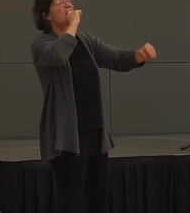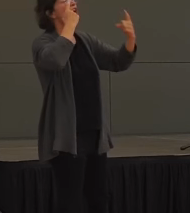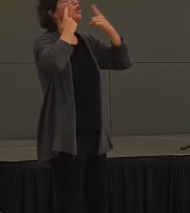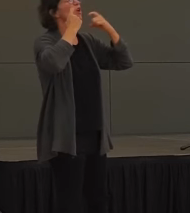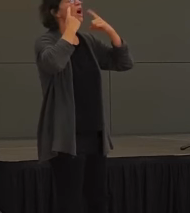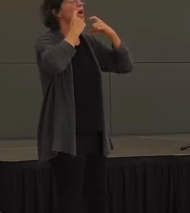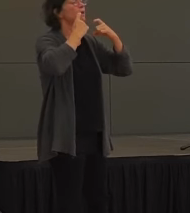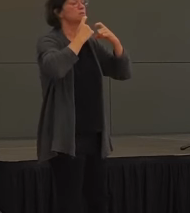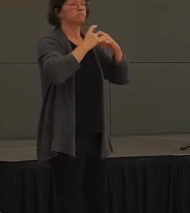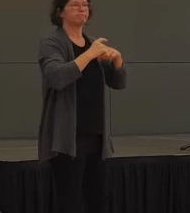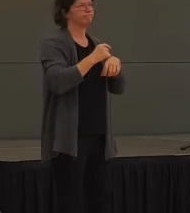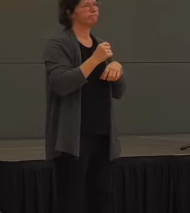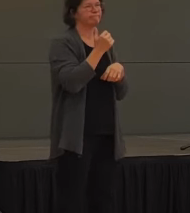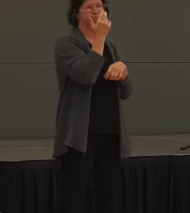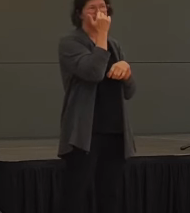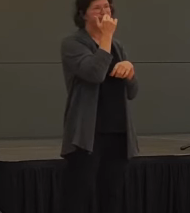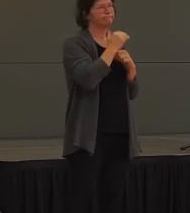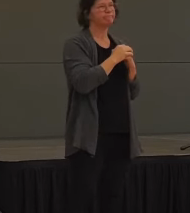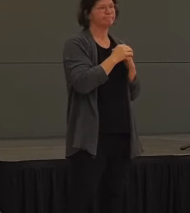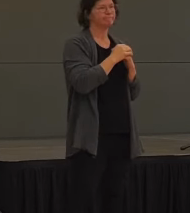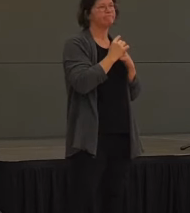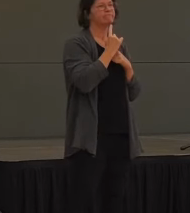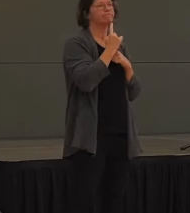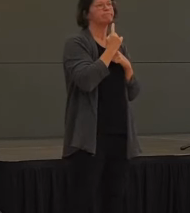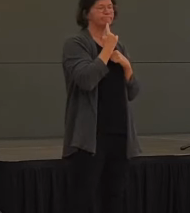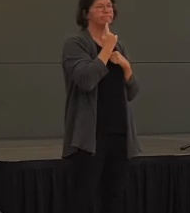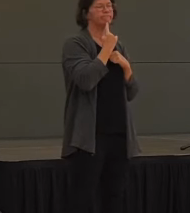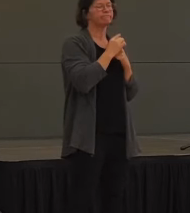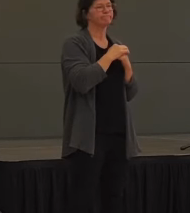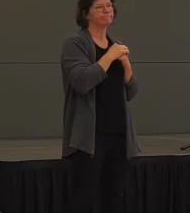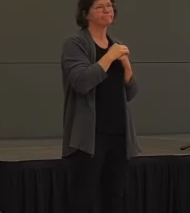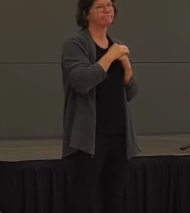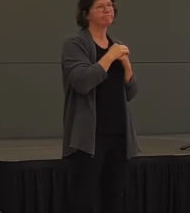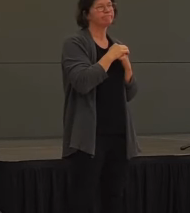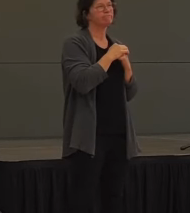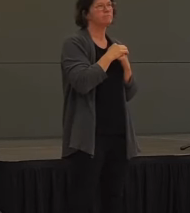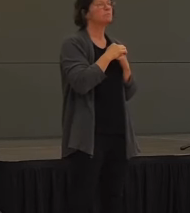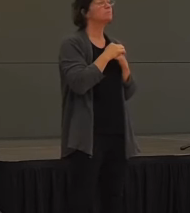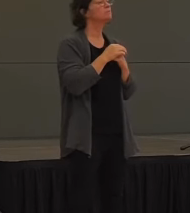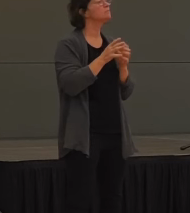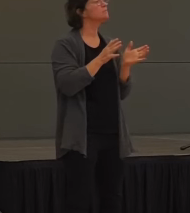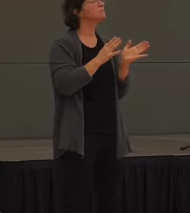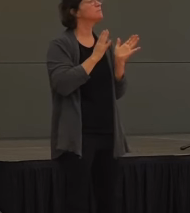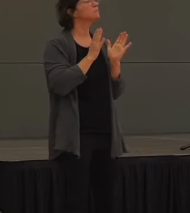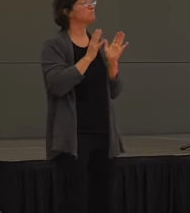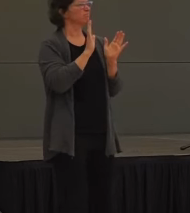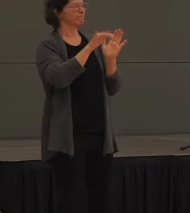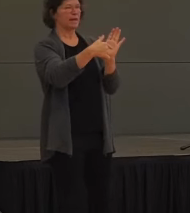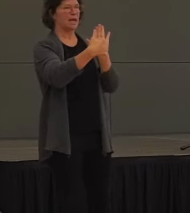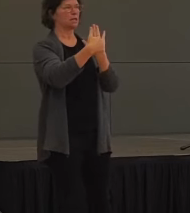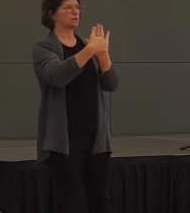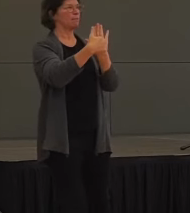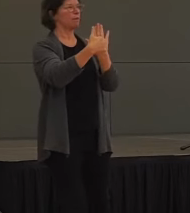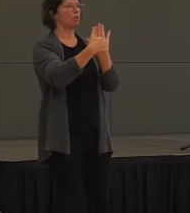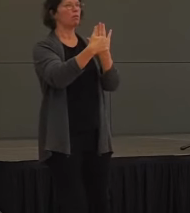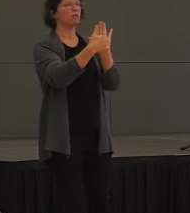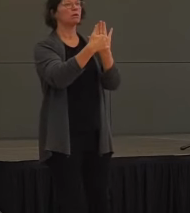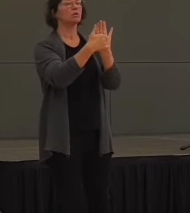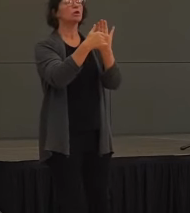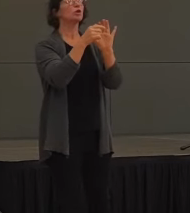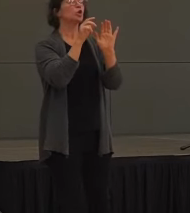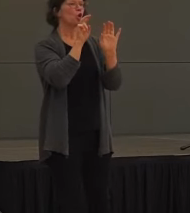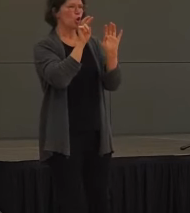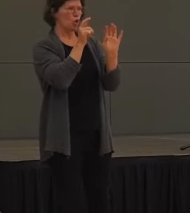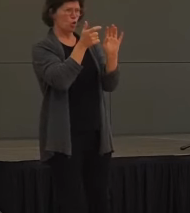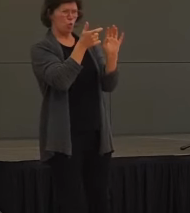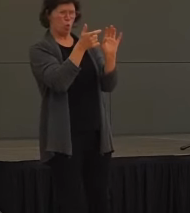funny anymore, right? That's much more significant. So again, that's an example of watching for